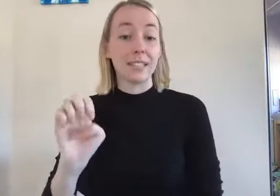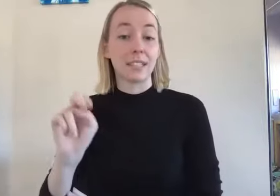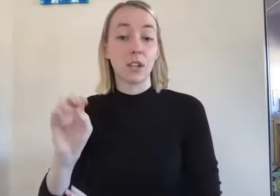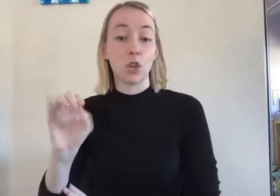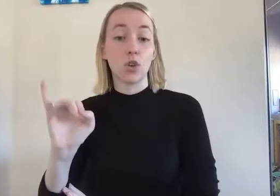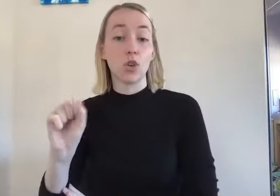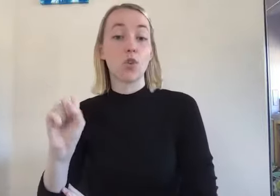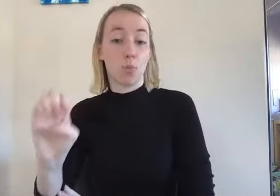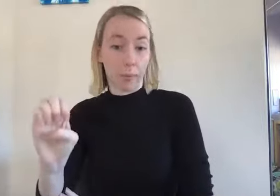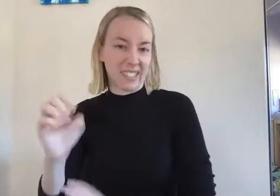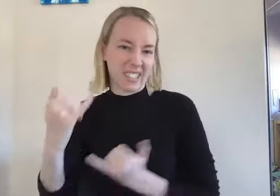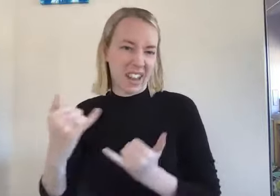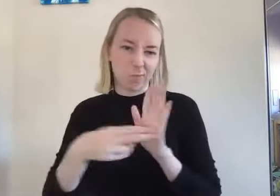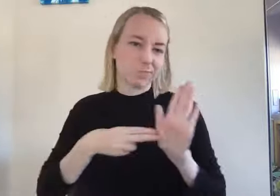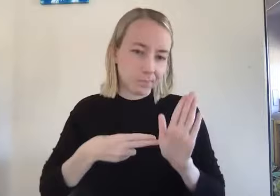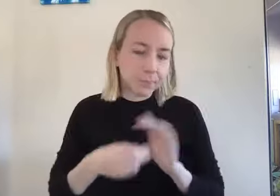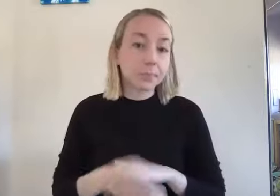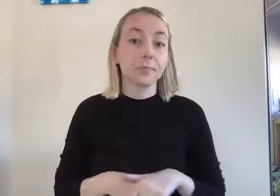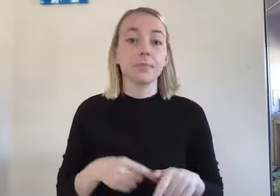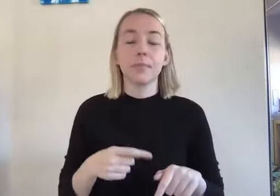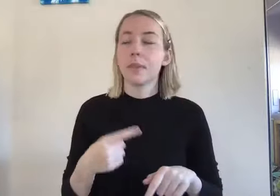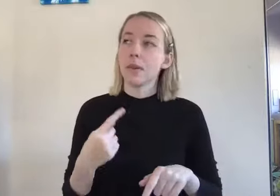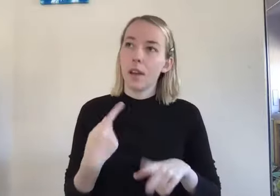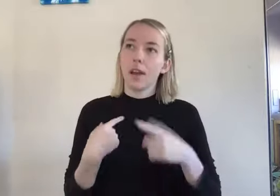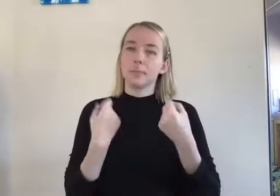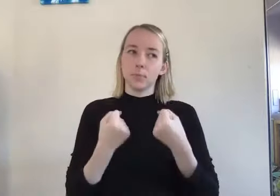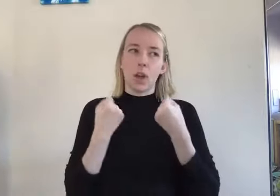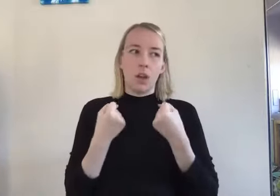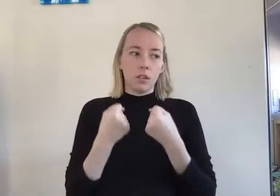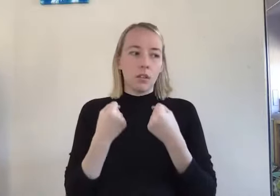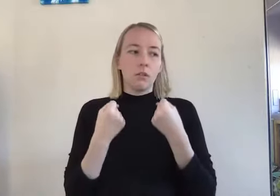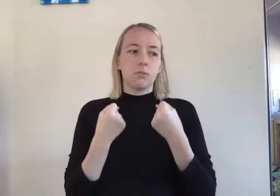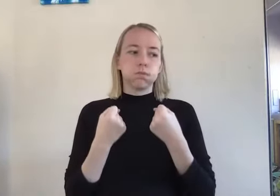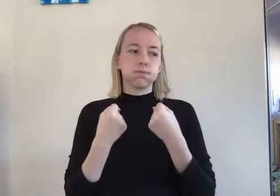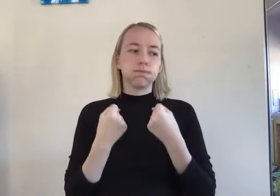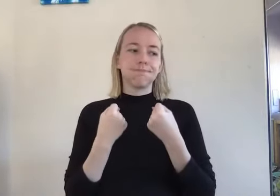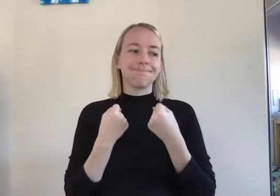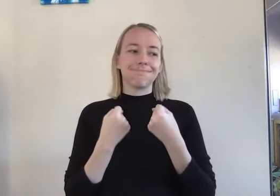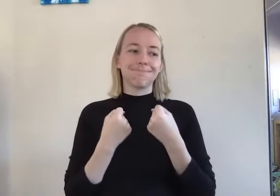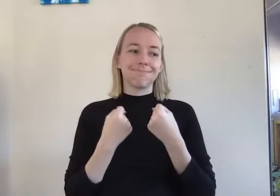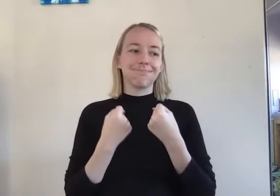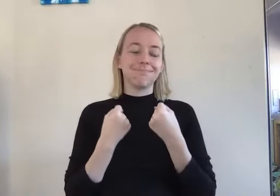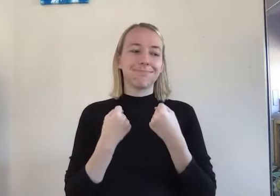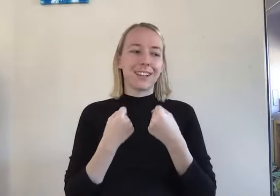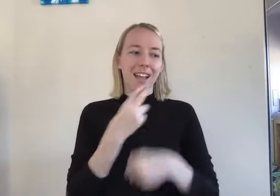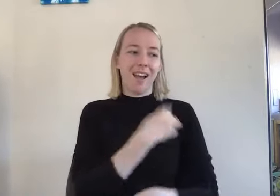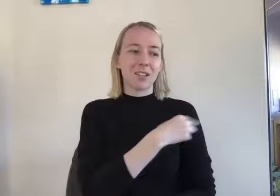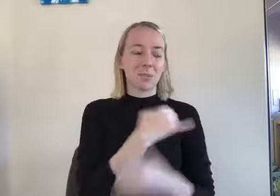Okay. And eventually I had to, find them and try and pay the money.